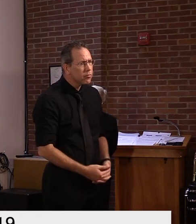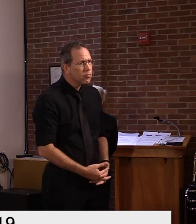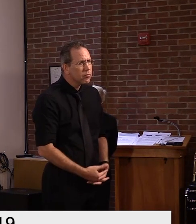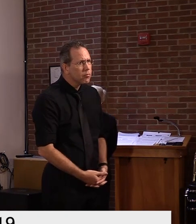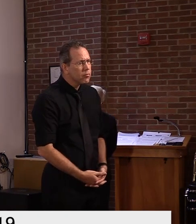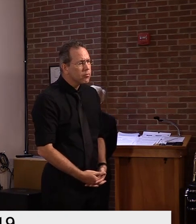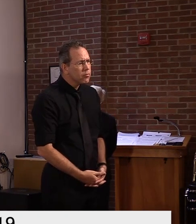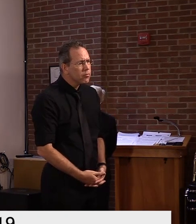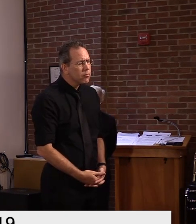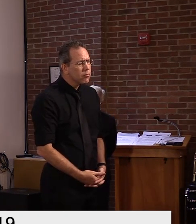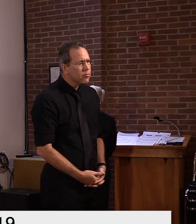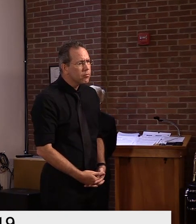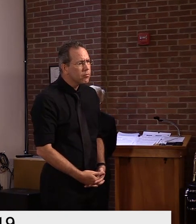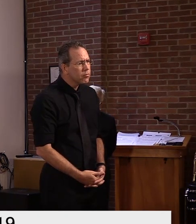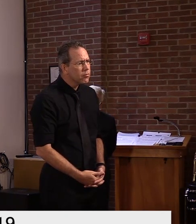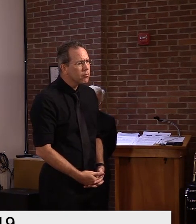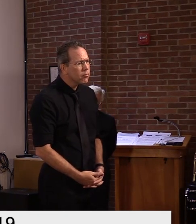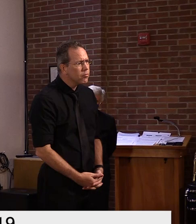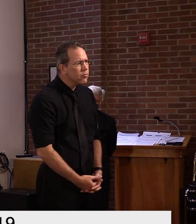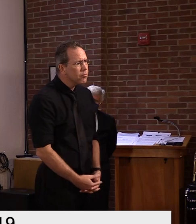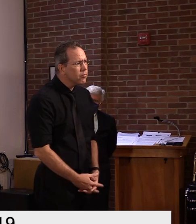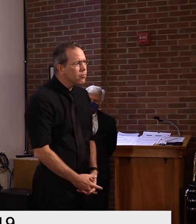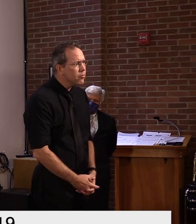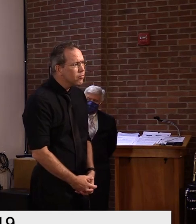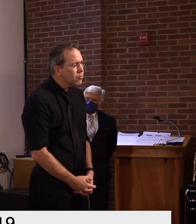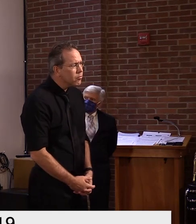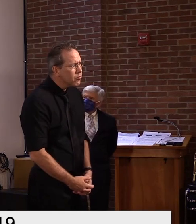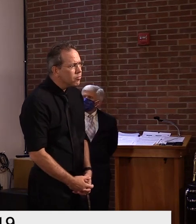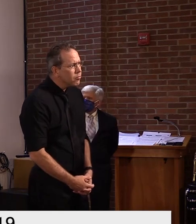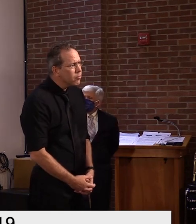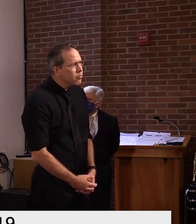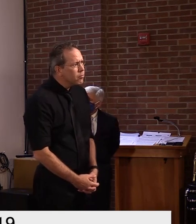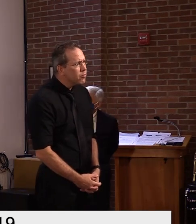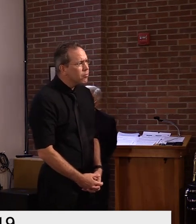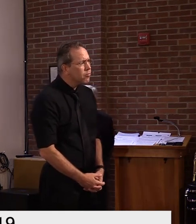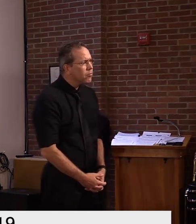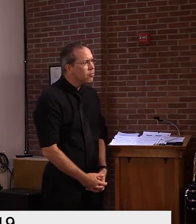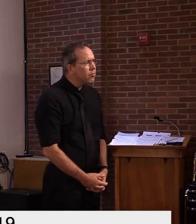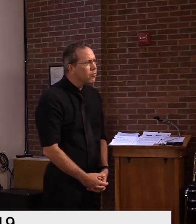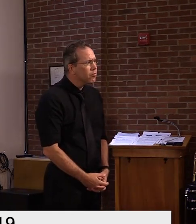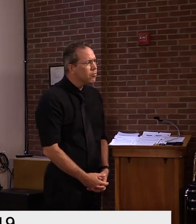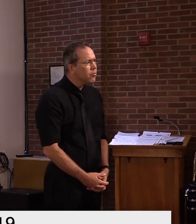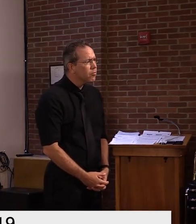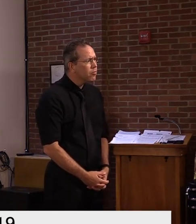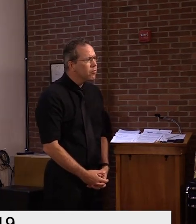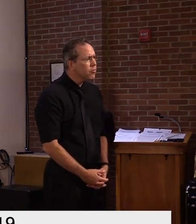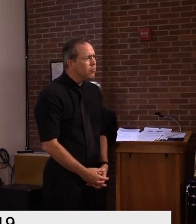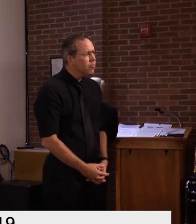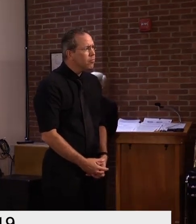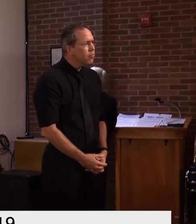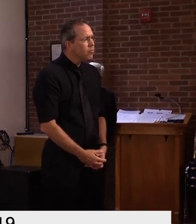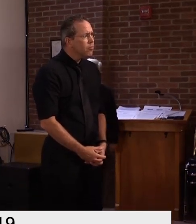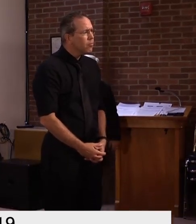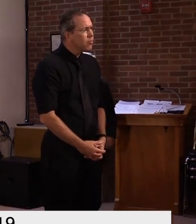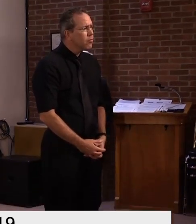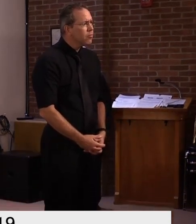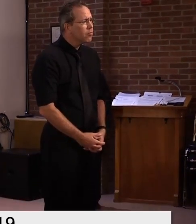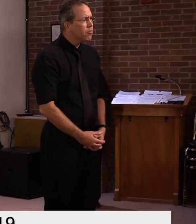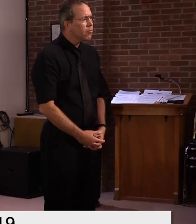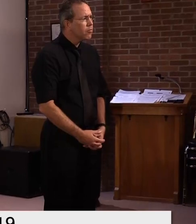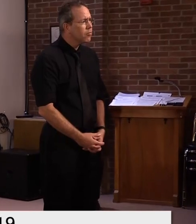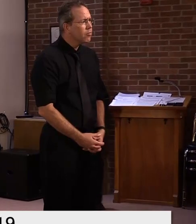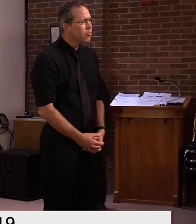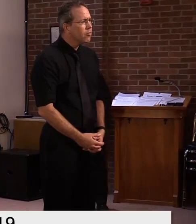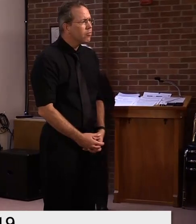new $300 supplement to unemployment benefits. I expect that Vermont's